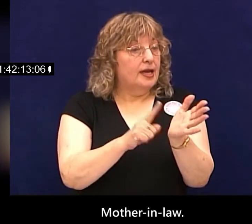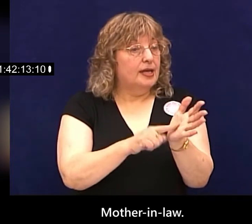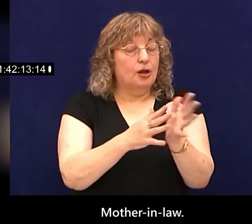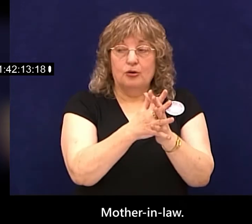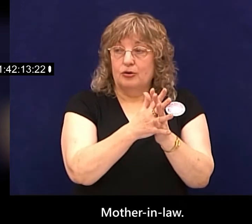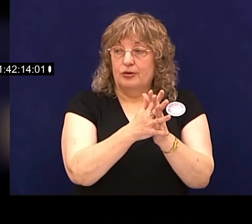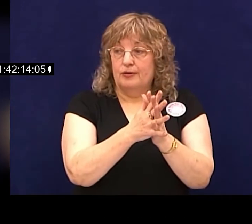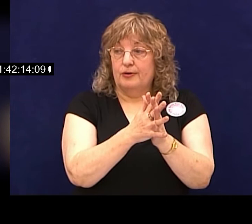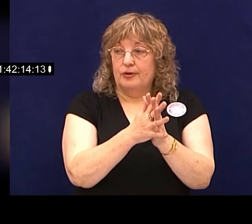mother-in-law,